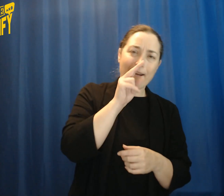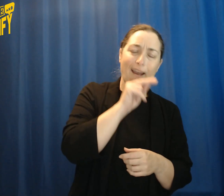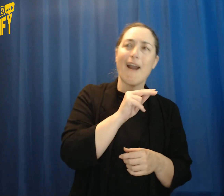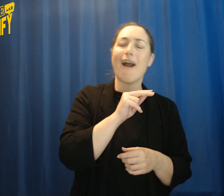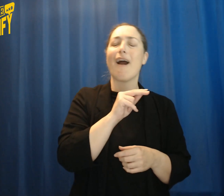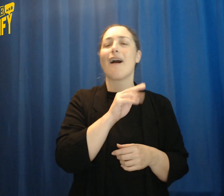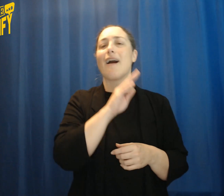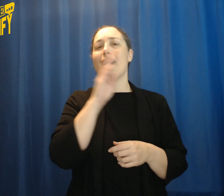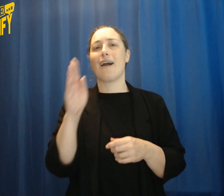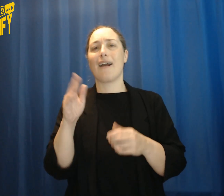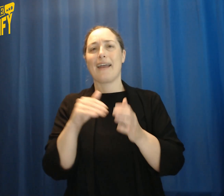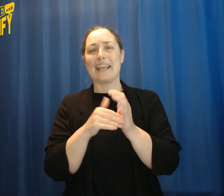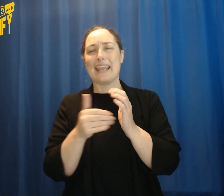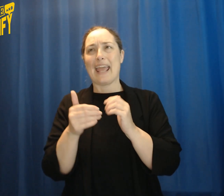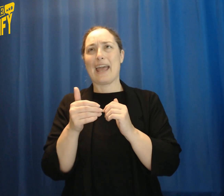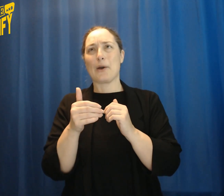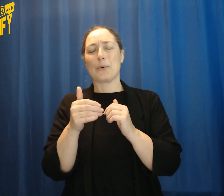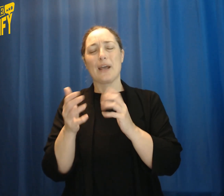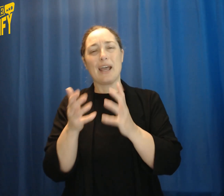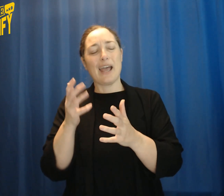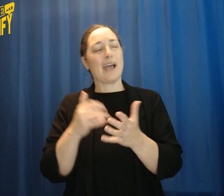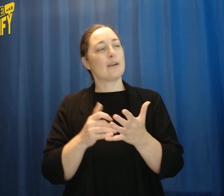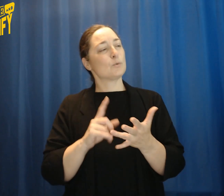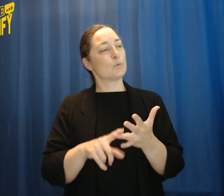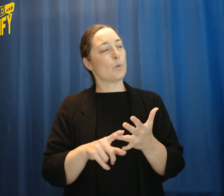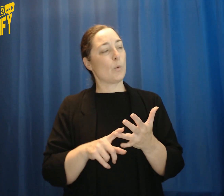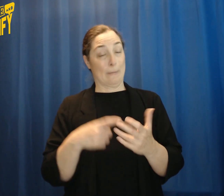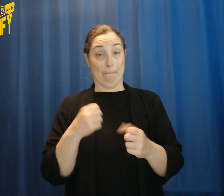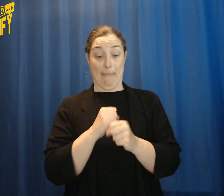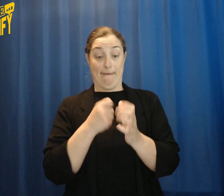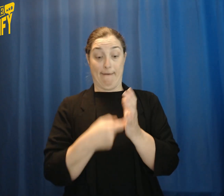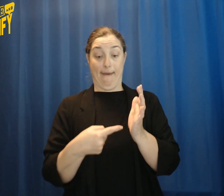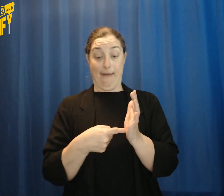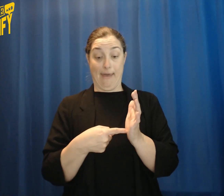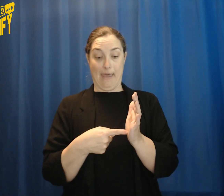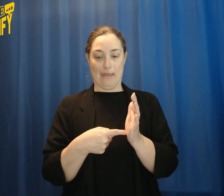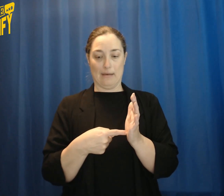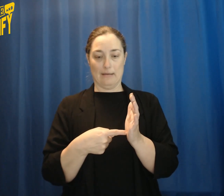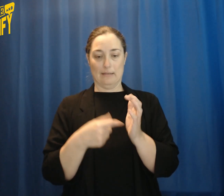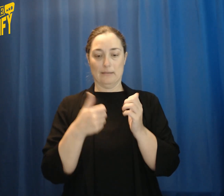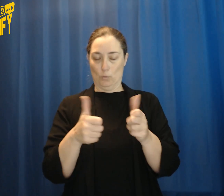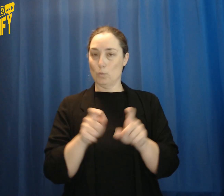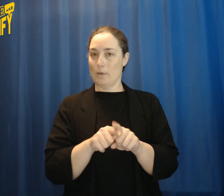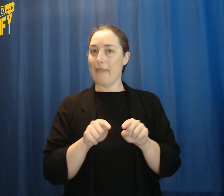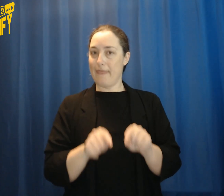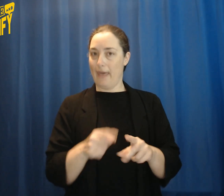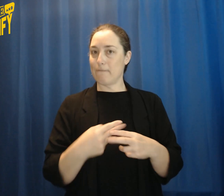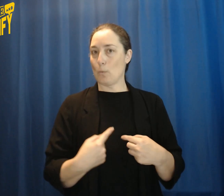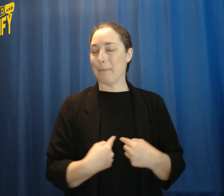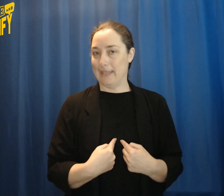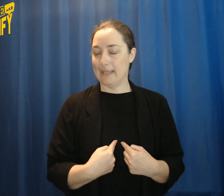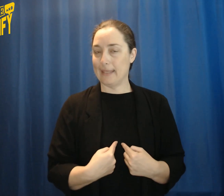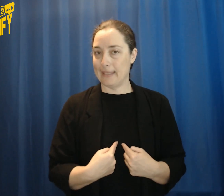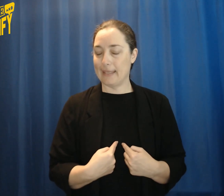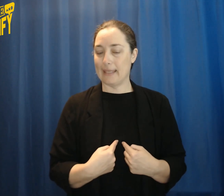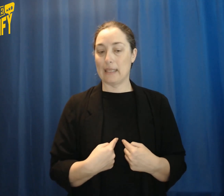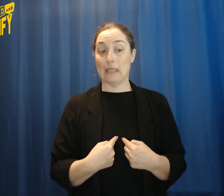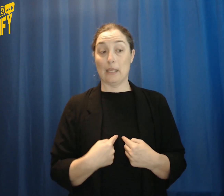it was a bit hard. So I find making art is good in that respect for me. But you ask me something about